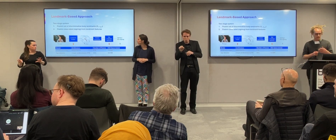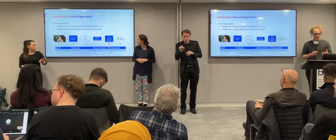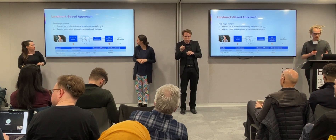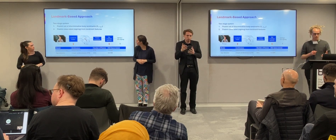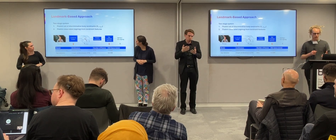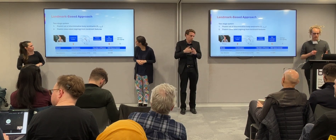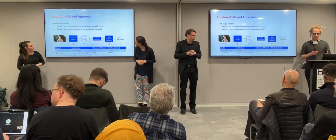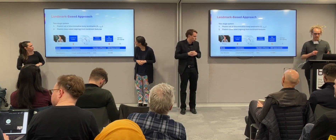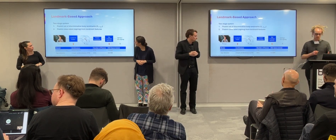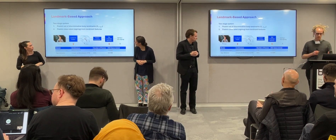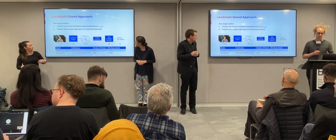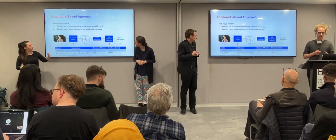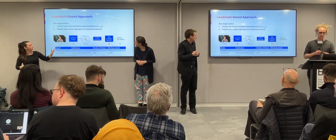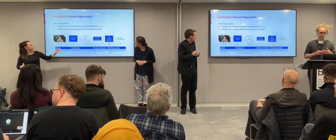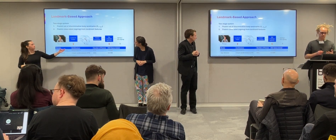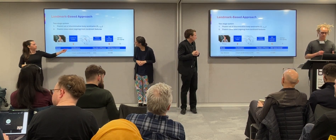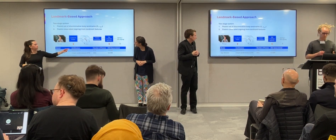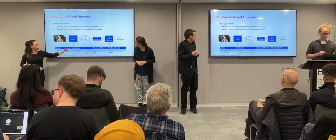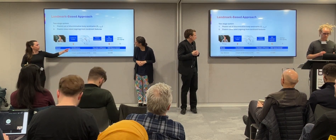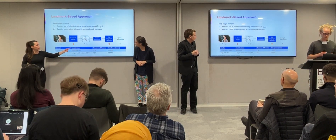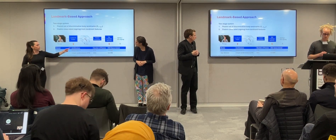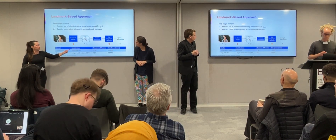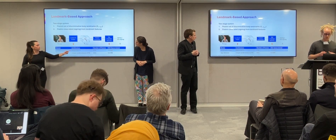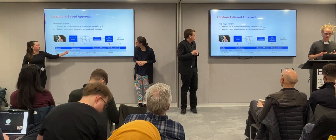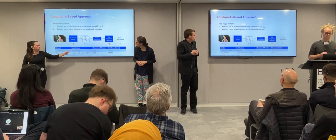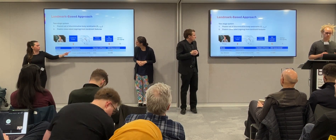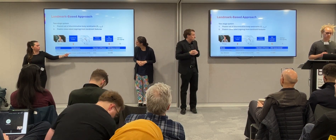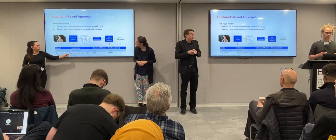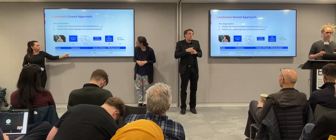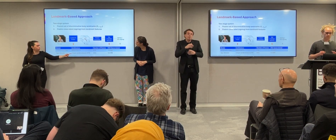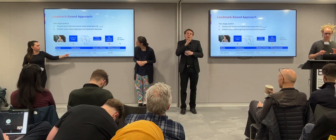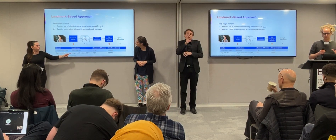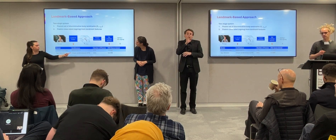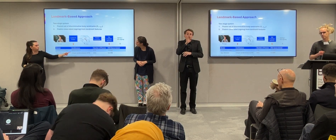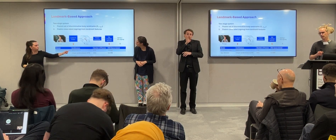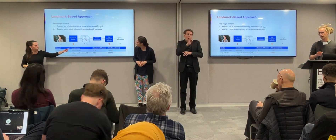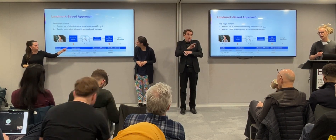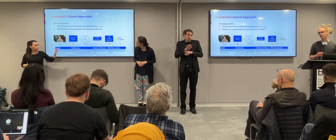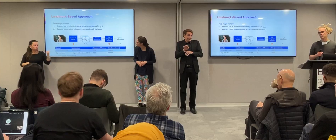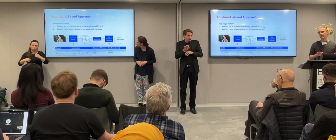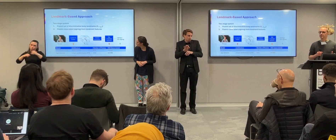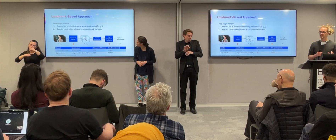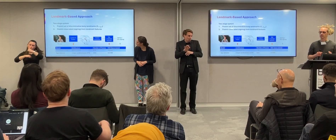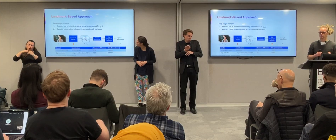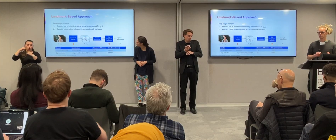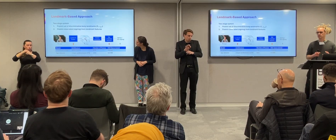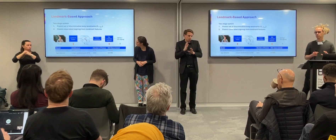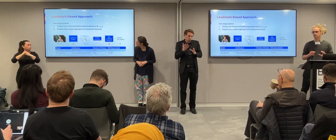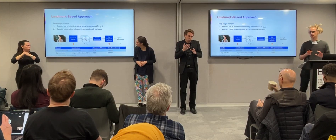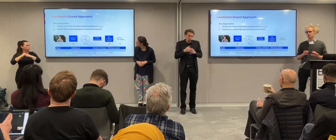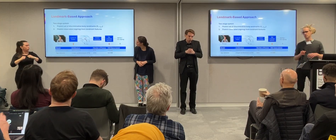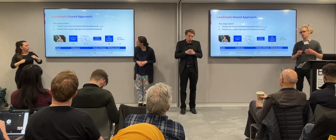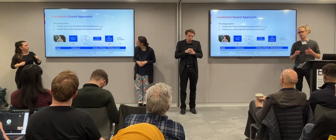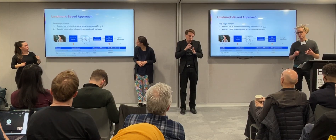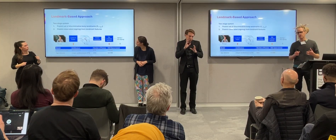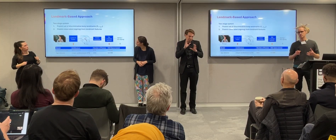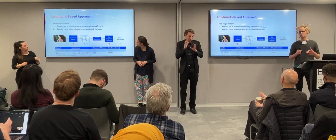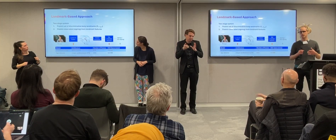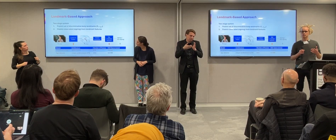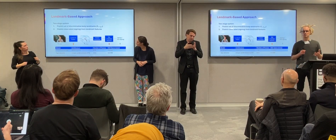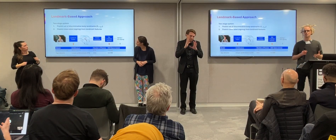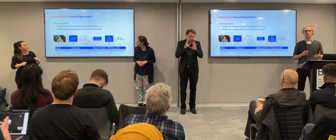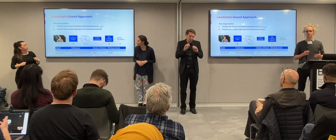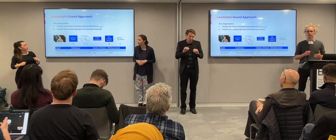So in terms of architectures that we've chosen, I have to add that this system is